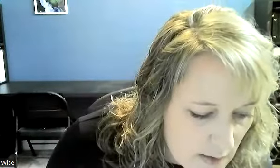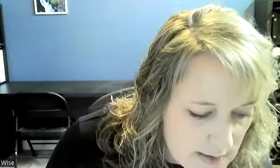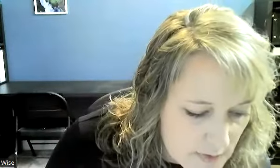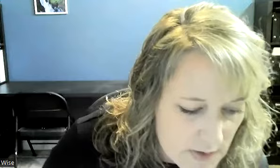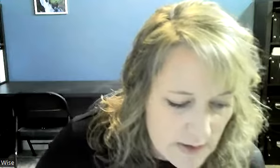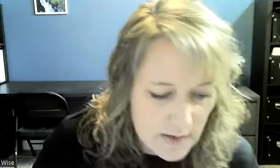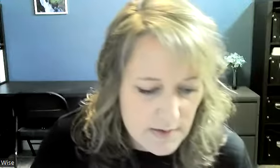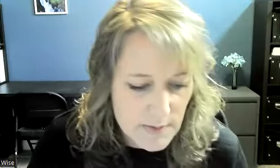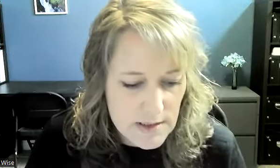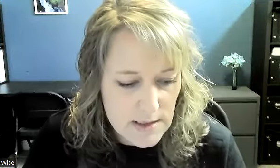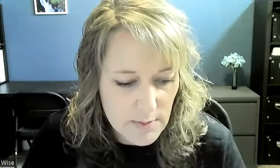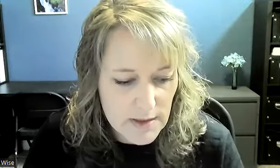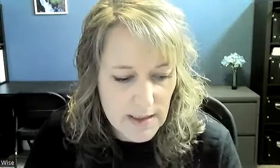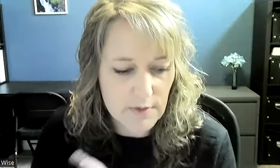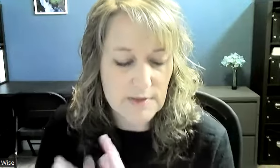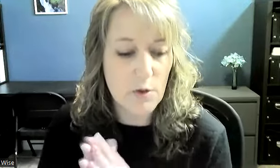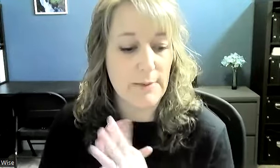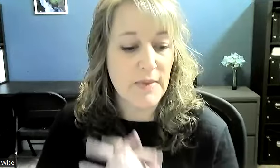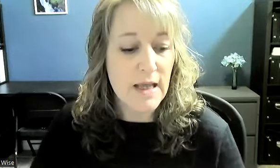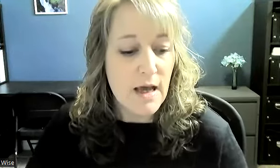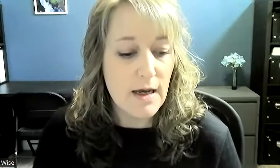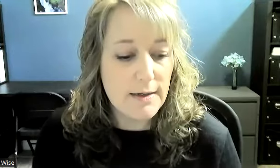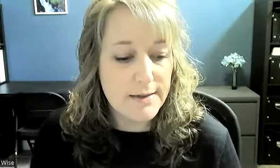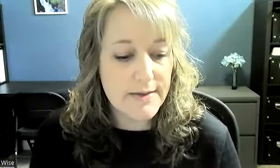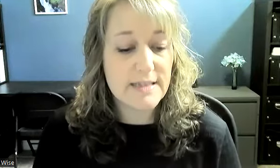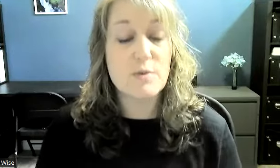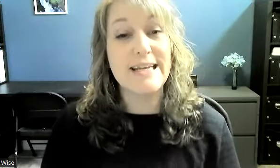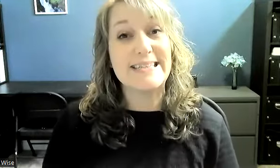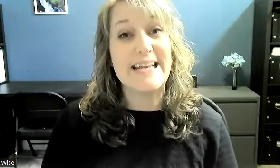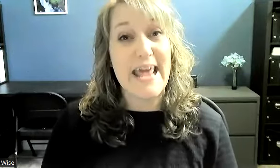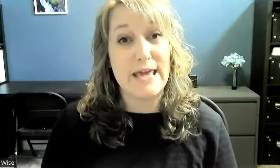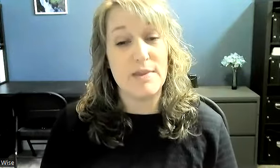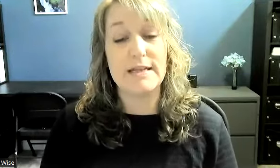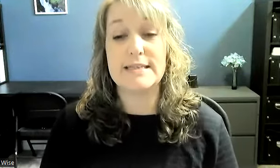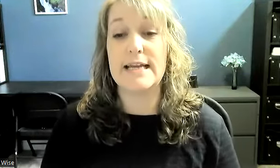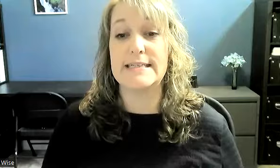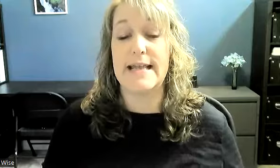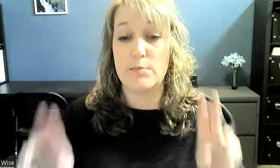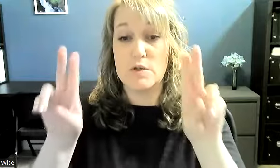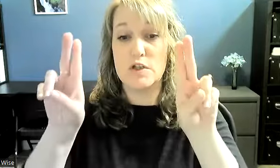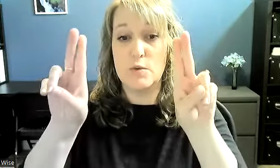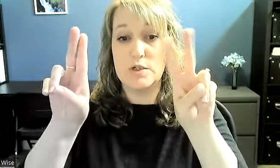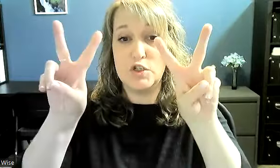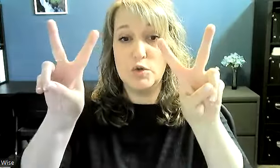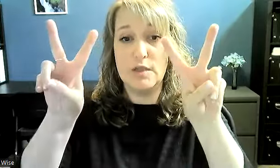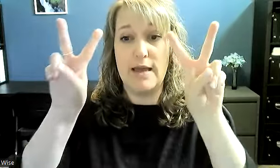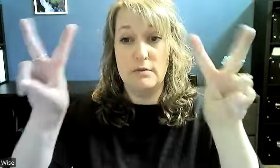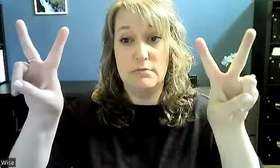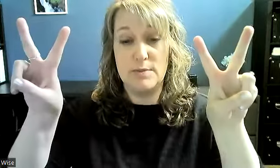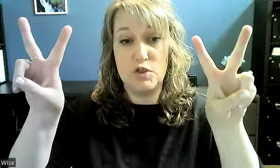Let's see if there's anything I also wanted to tell you about that. I don't think so. Okay. The next one is name. The next sign is name. So you want two, like number 2